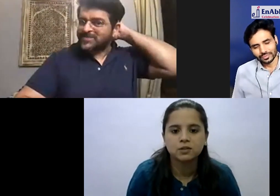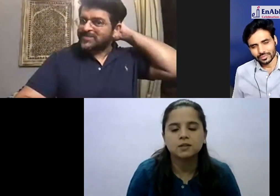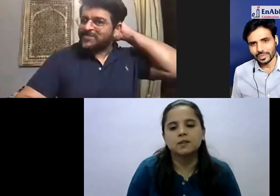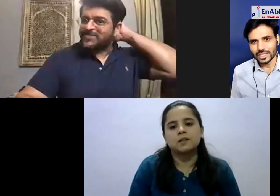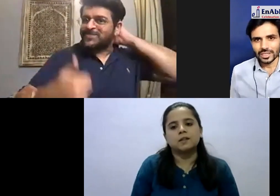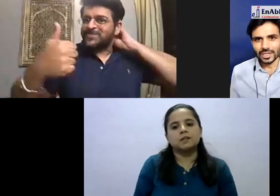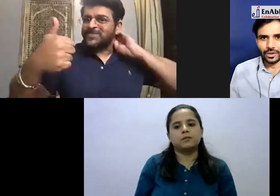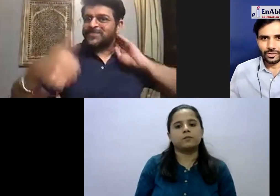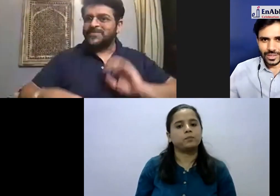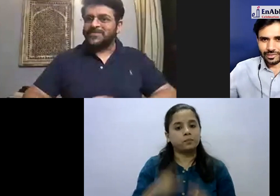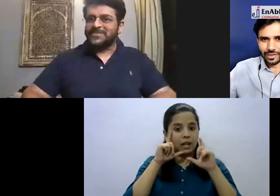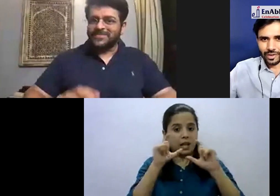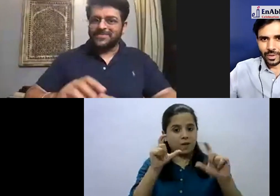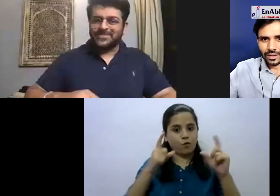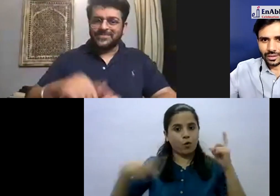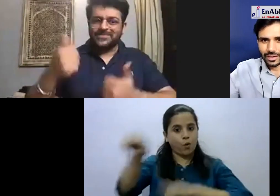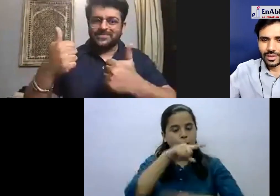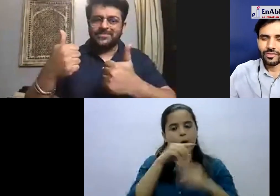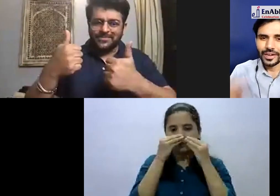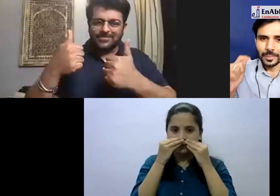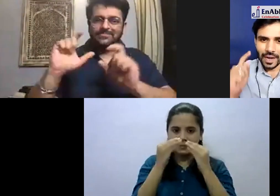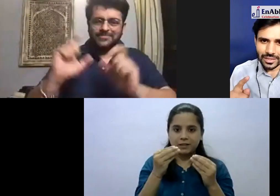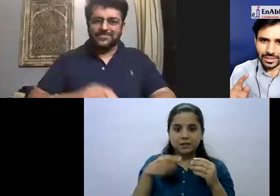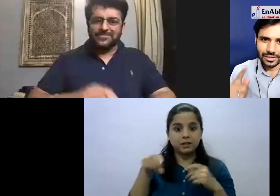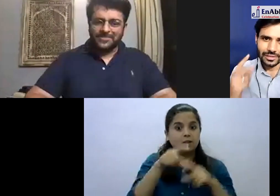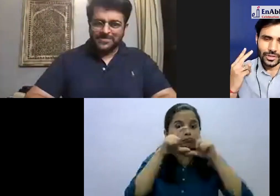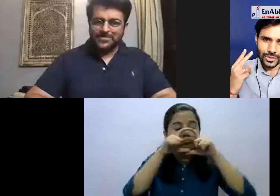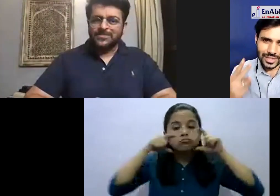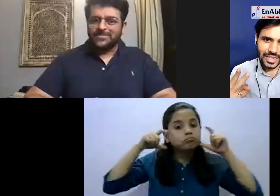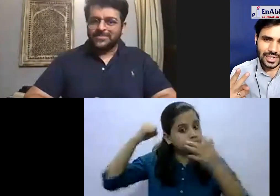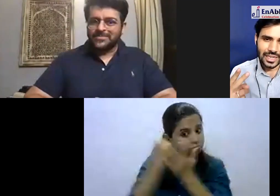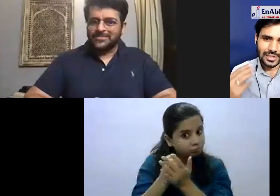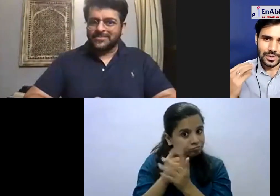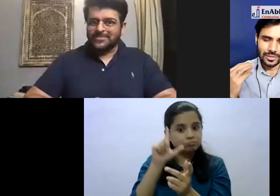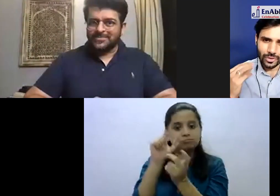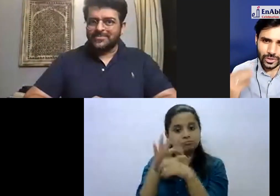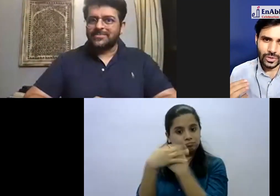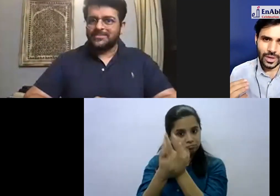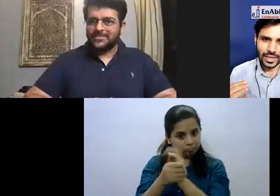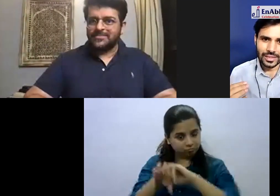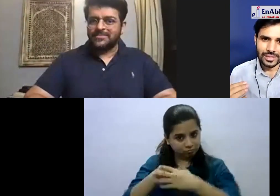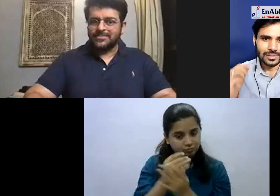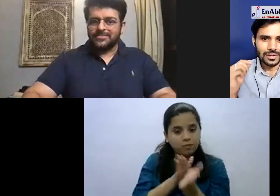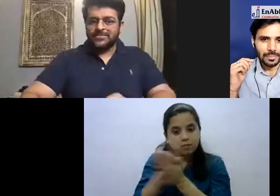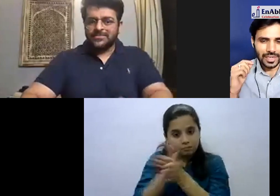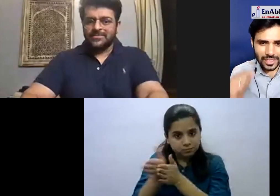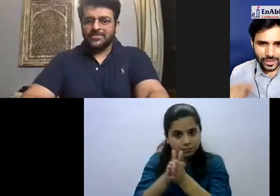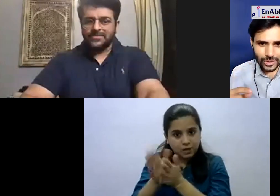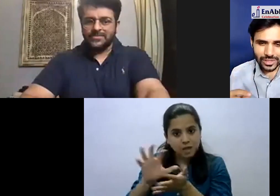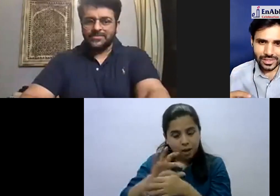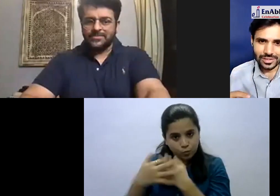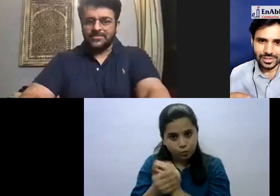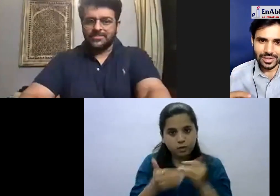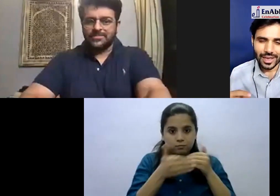Yuvraj. Please take care of yourself, everyone. Wear a mask, use a sanitizer, wash your hands, maintain